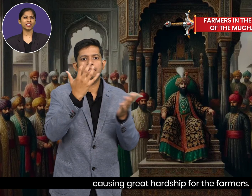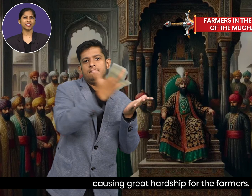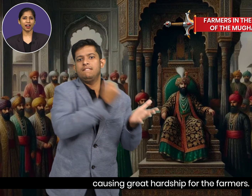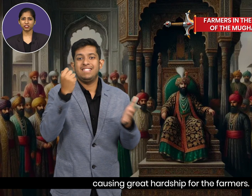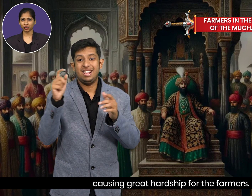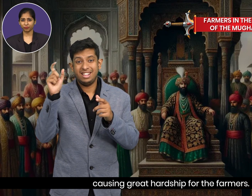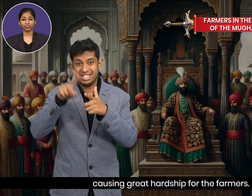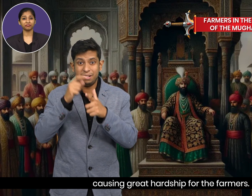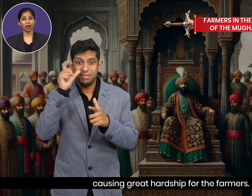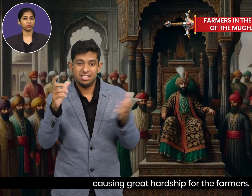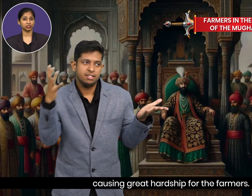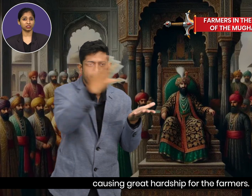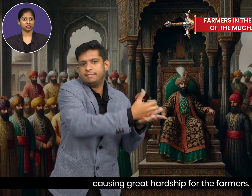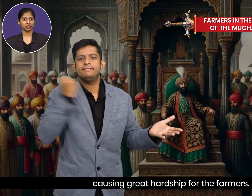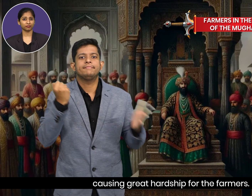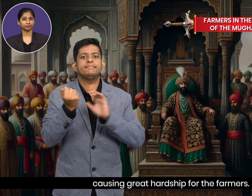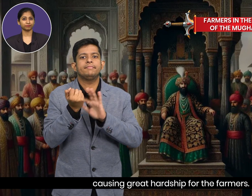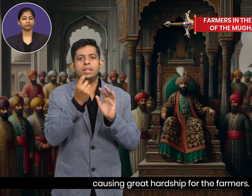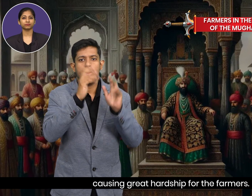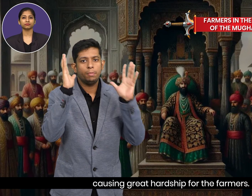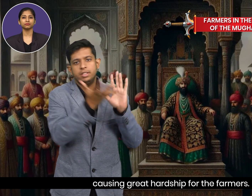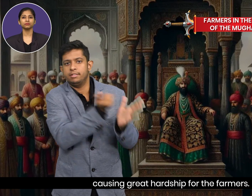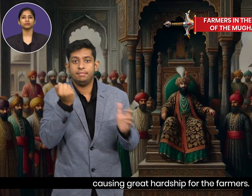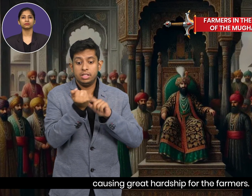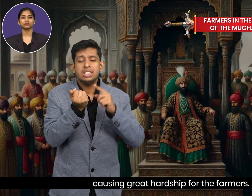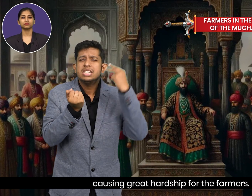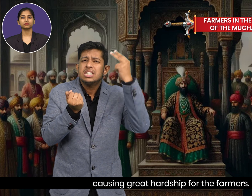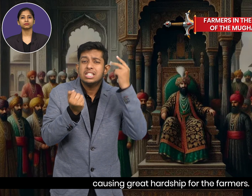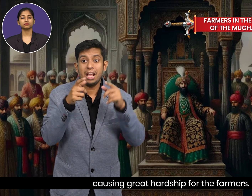causing great hardship for the farmers.